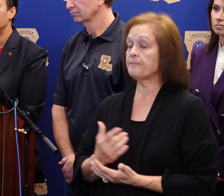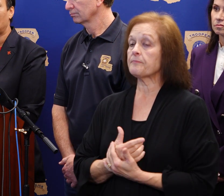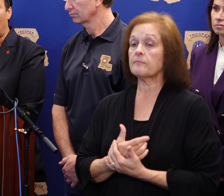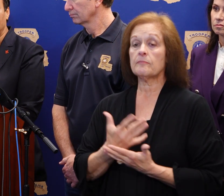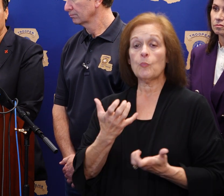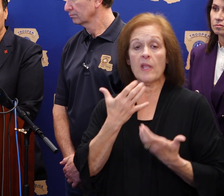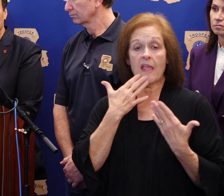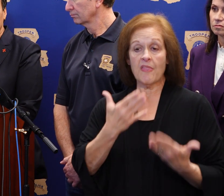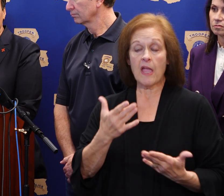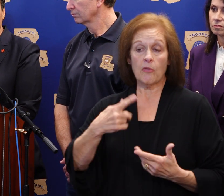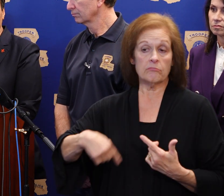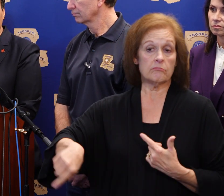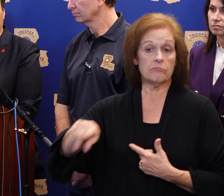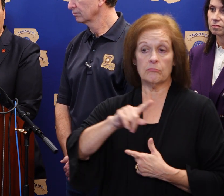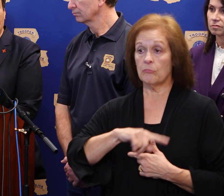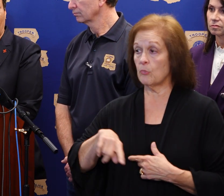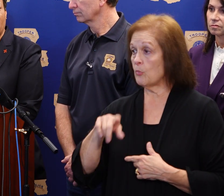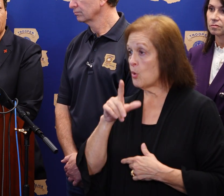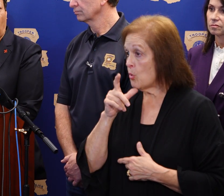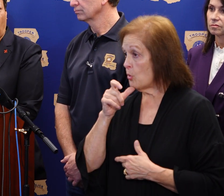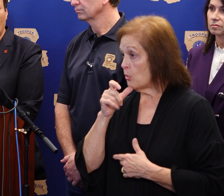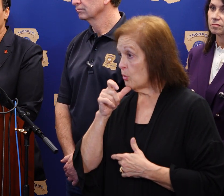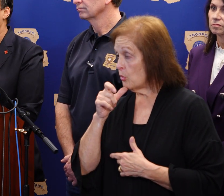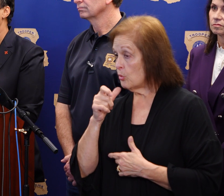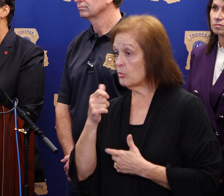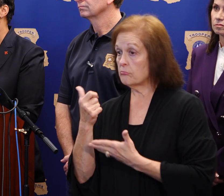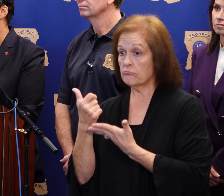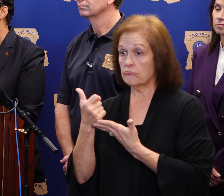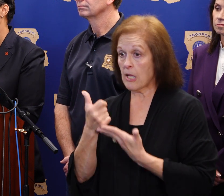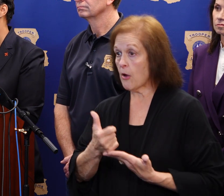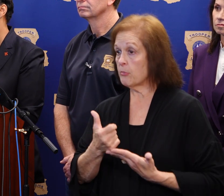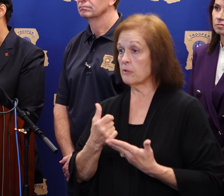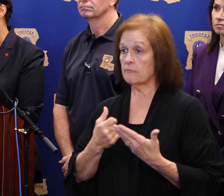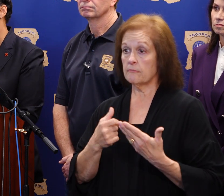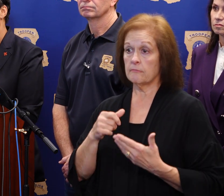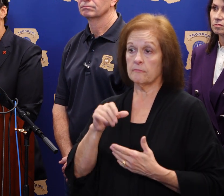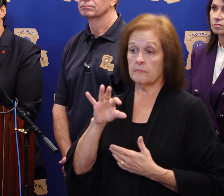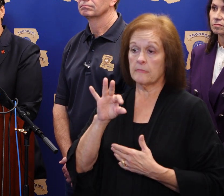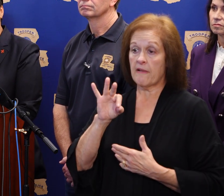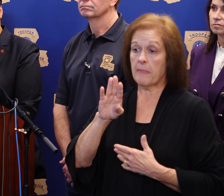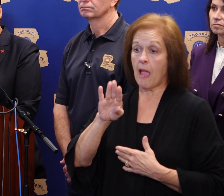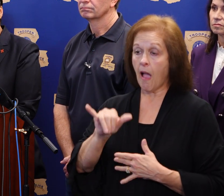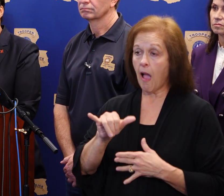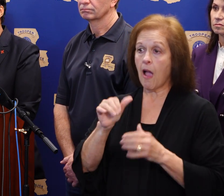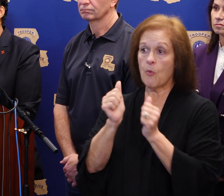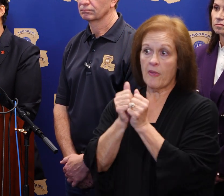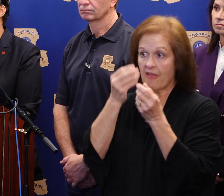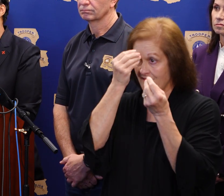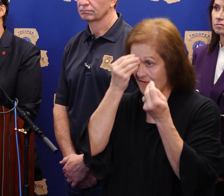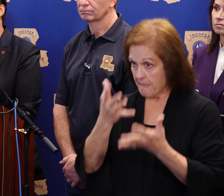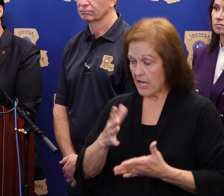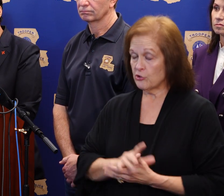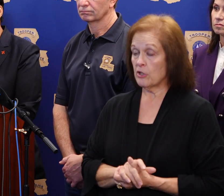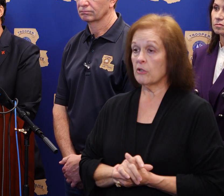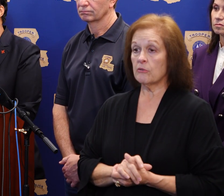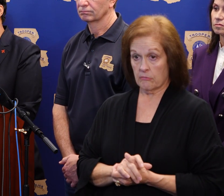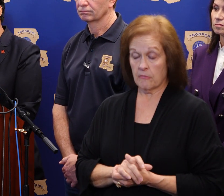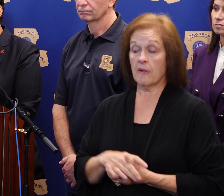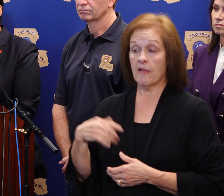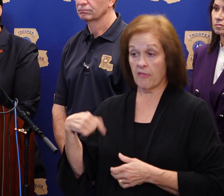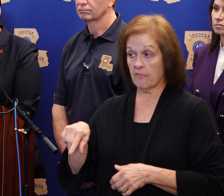who responded to the FBI's call for information and tips. As you heard, that has been